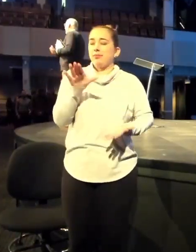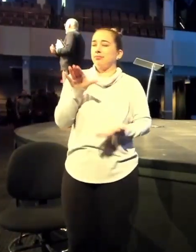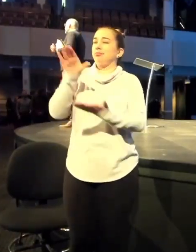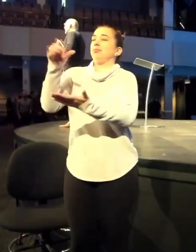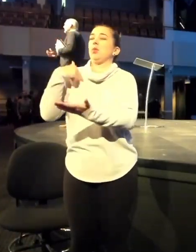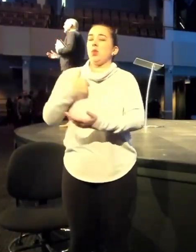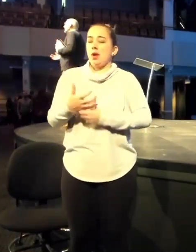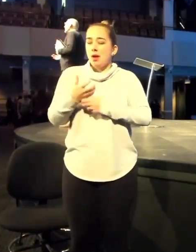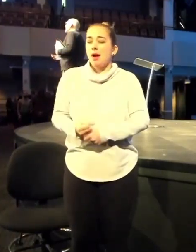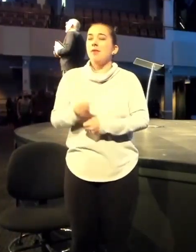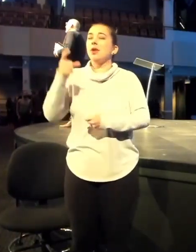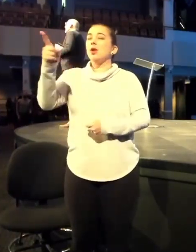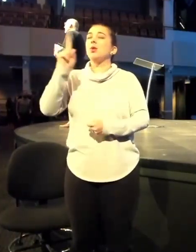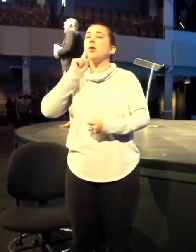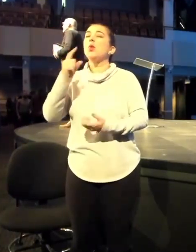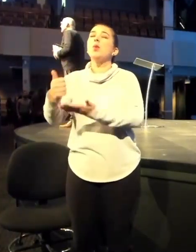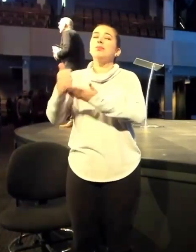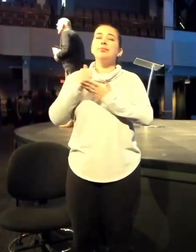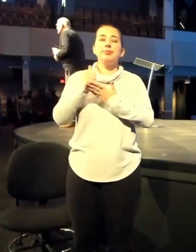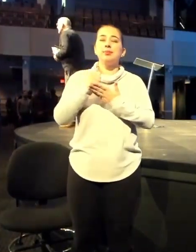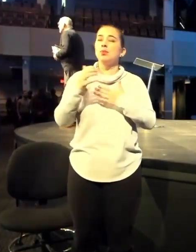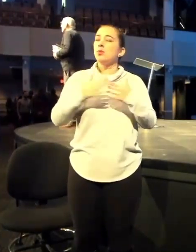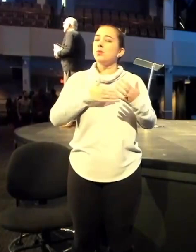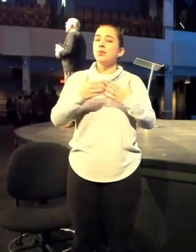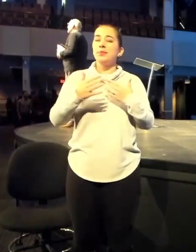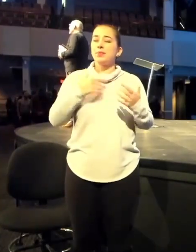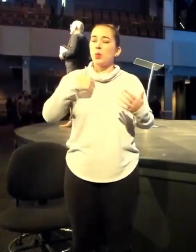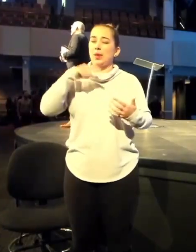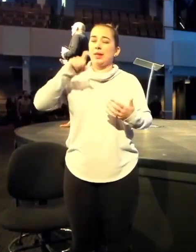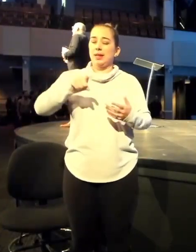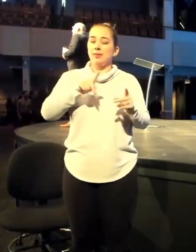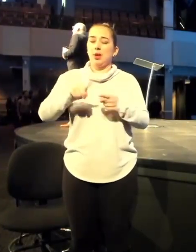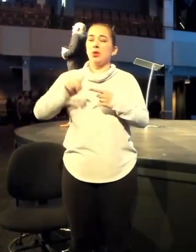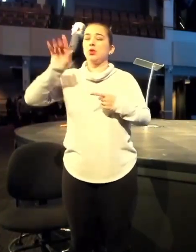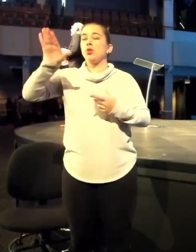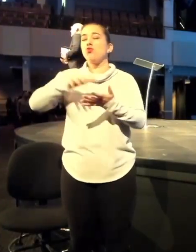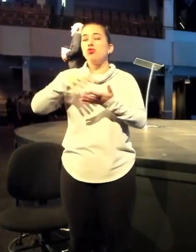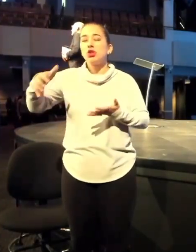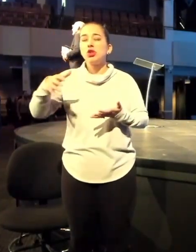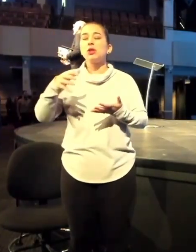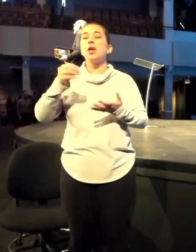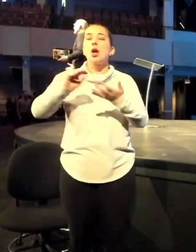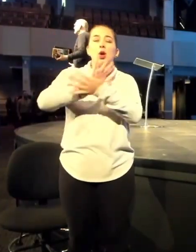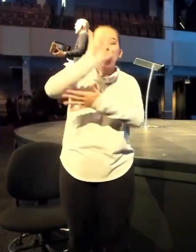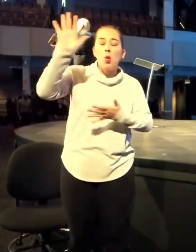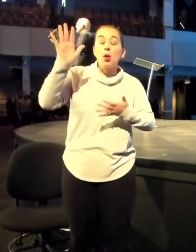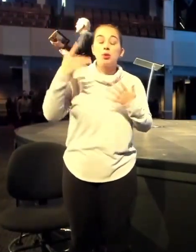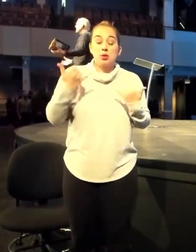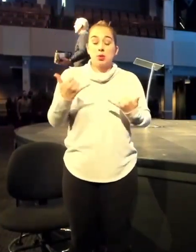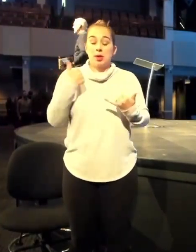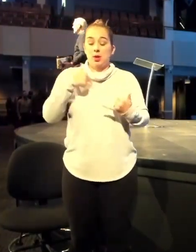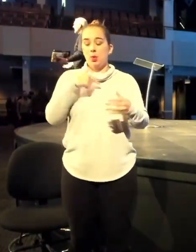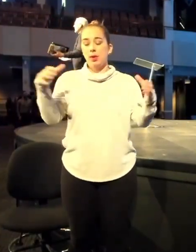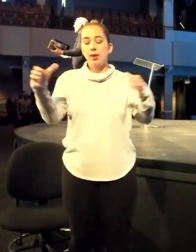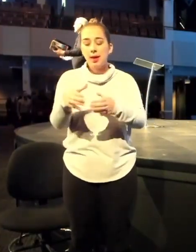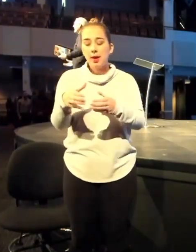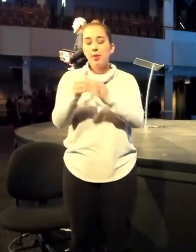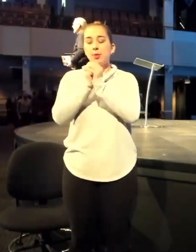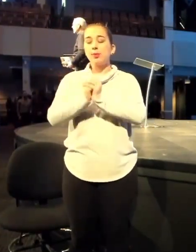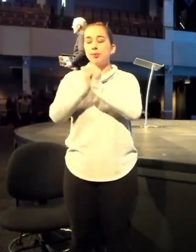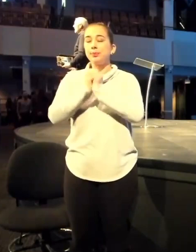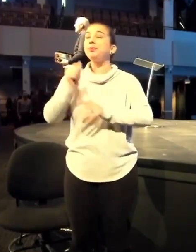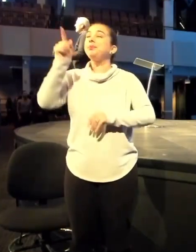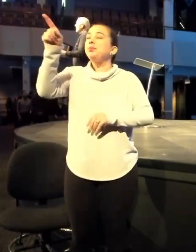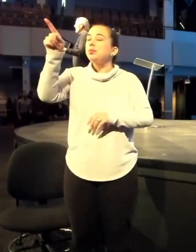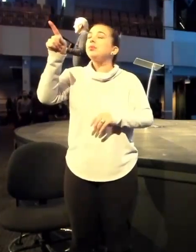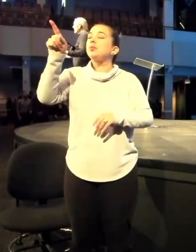that supplies every need according to your riches and glory. So, Lord, I pray this morning that as we've gathered in this place, as we're worshiping you, that